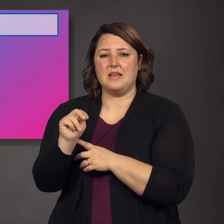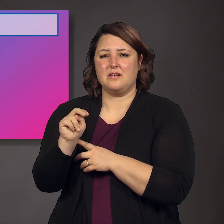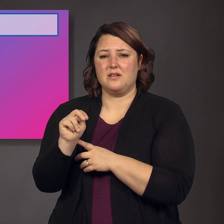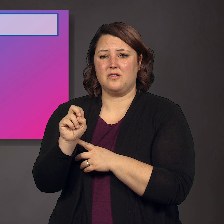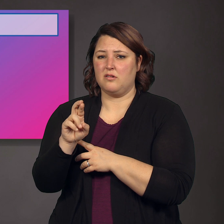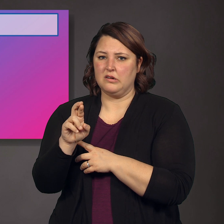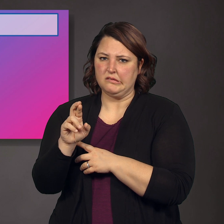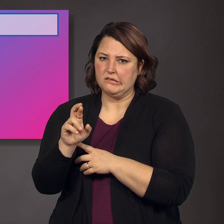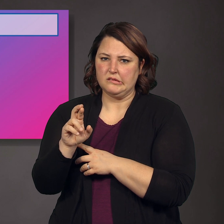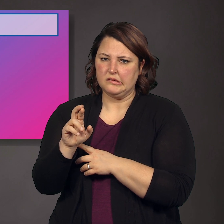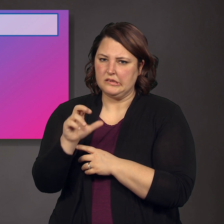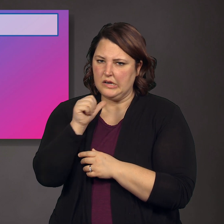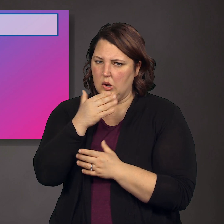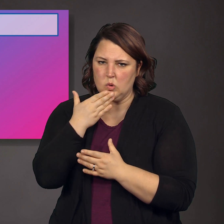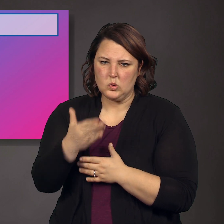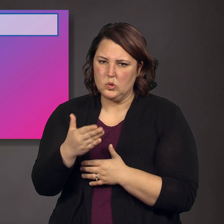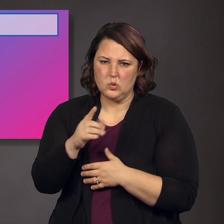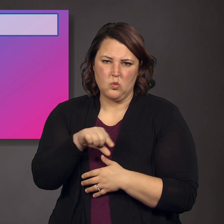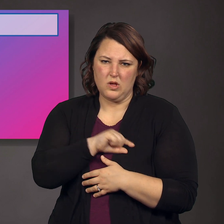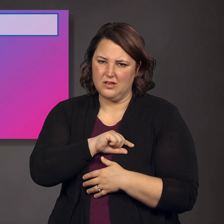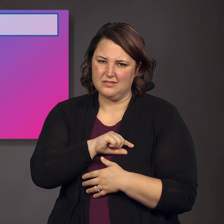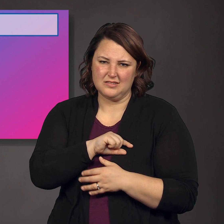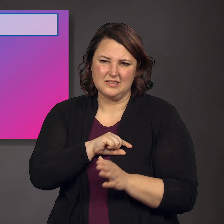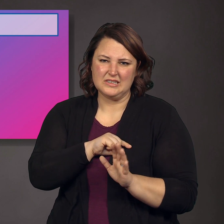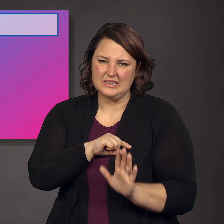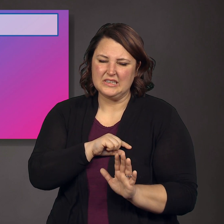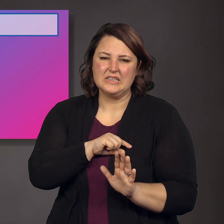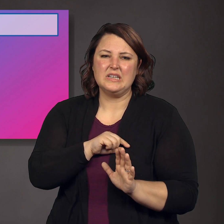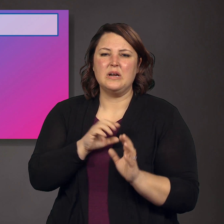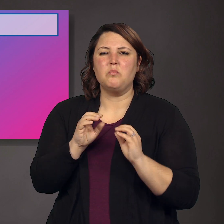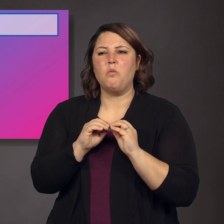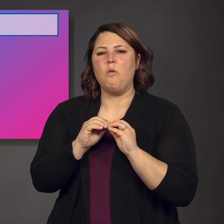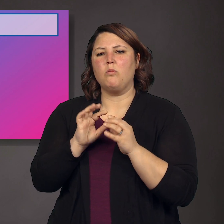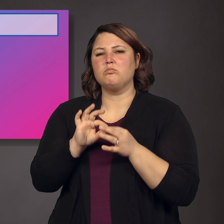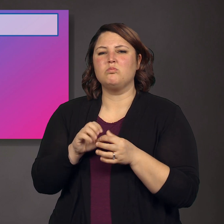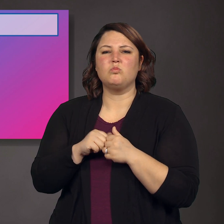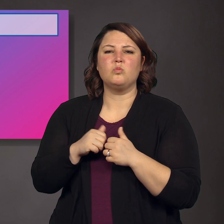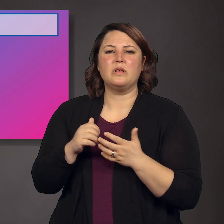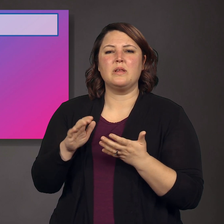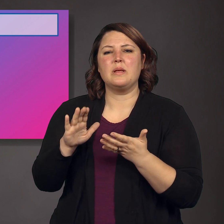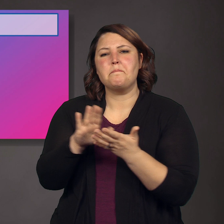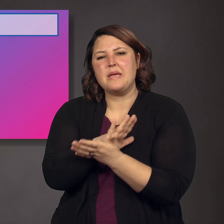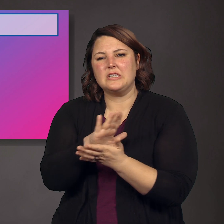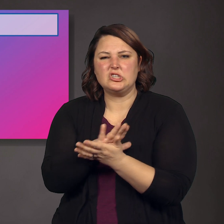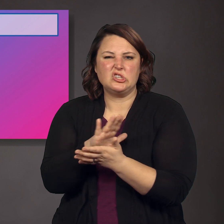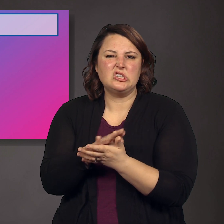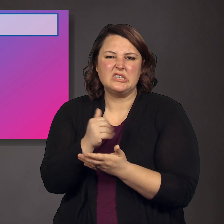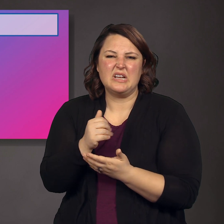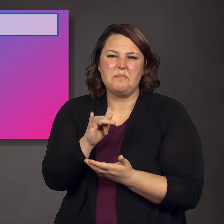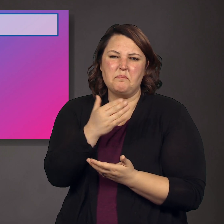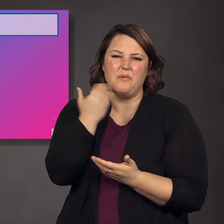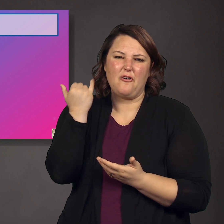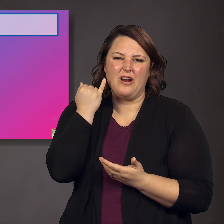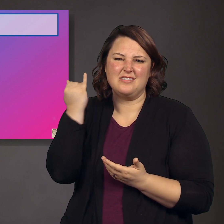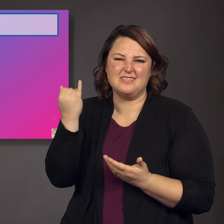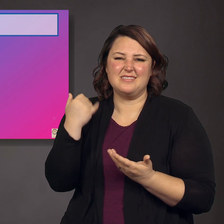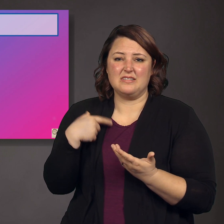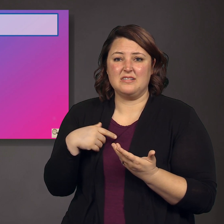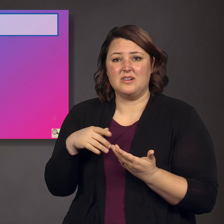not so high quality. They're more designed for scanning pages of text. You need a lot of practice in order to be able to